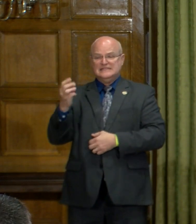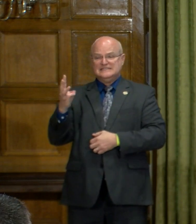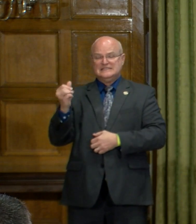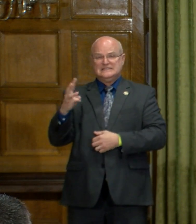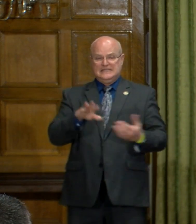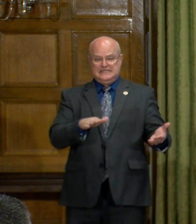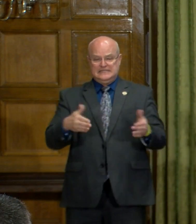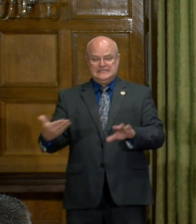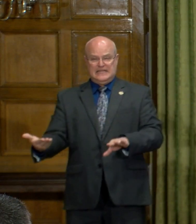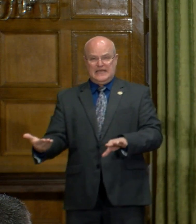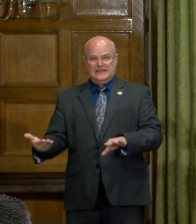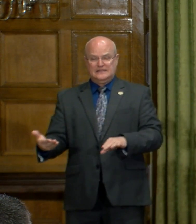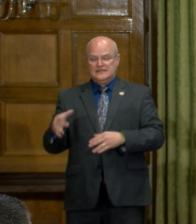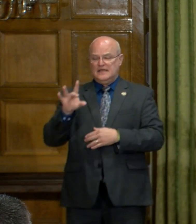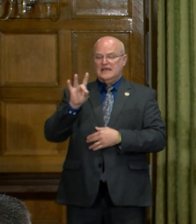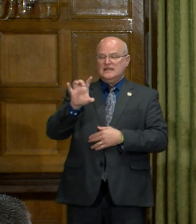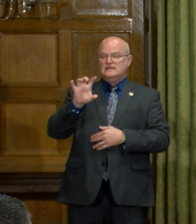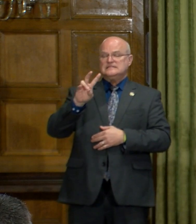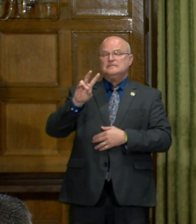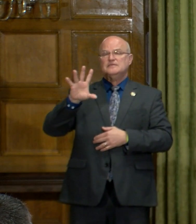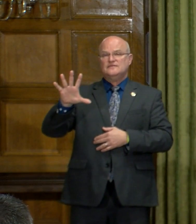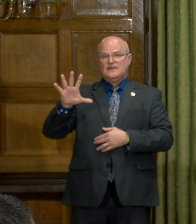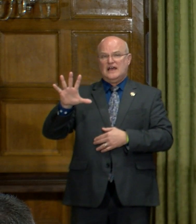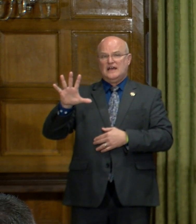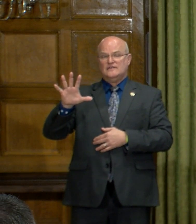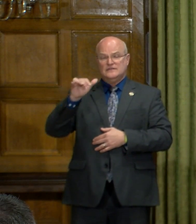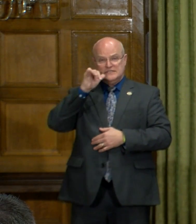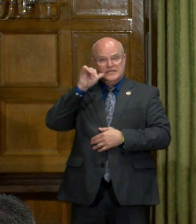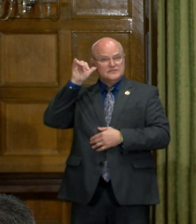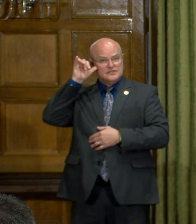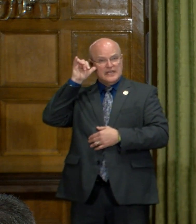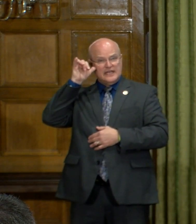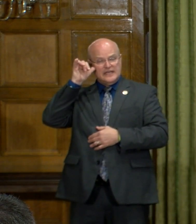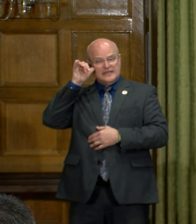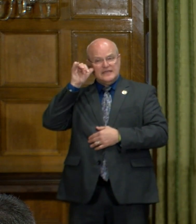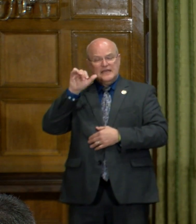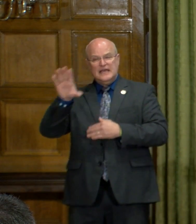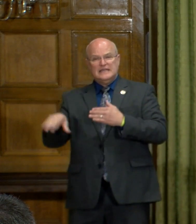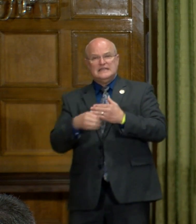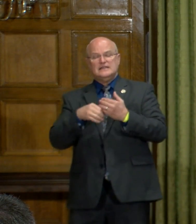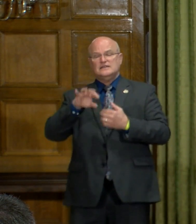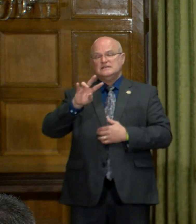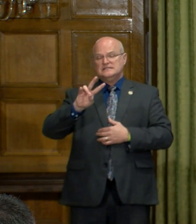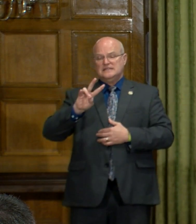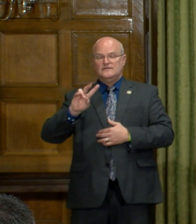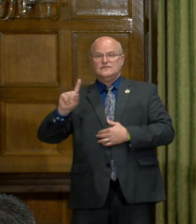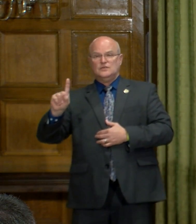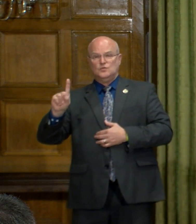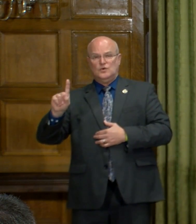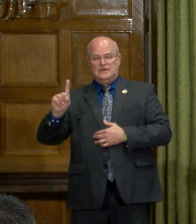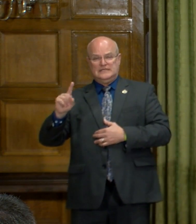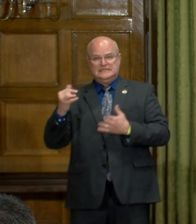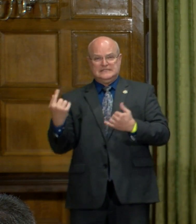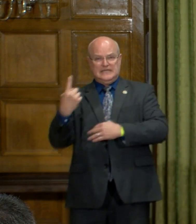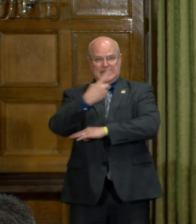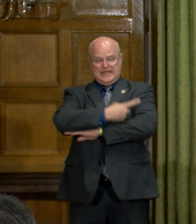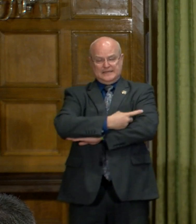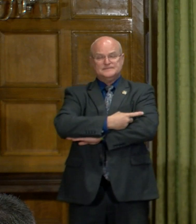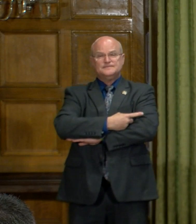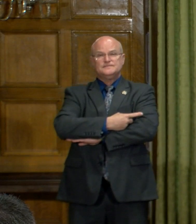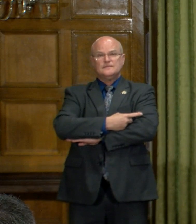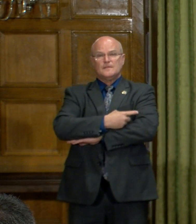16 deaths. So it's 875 cases yesterday. There's an additional 71 cases have been added